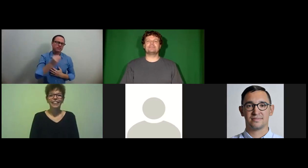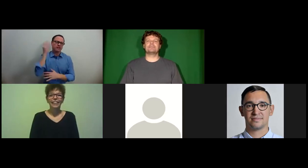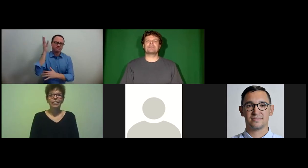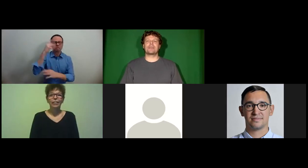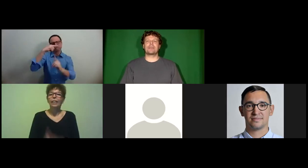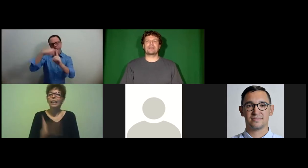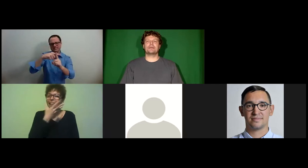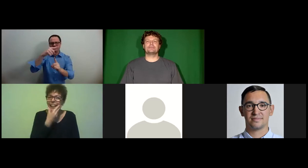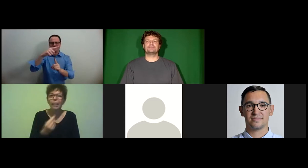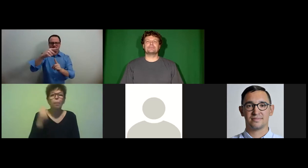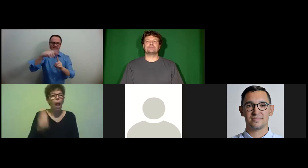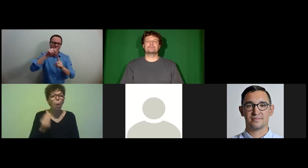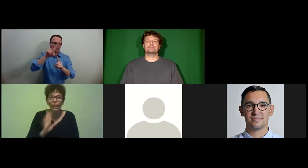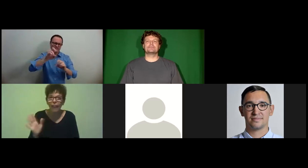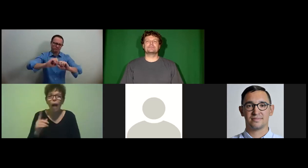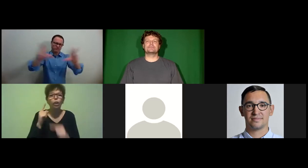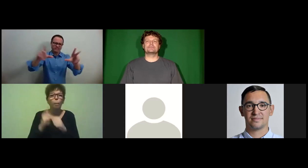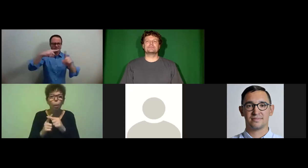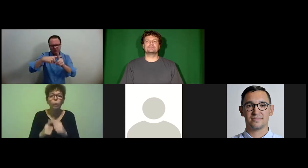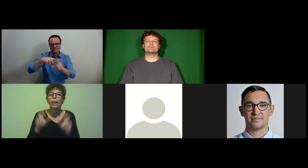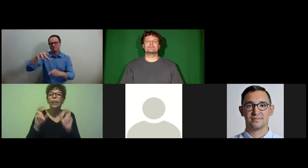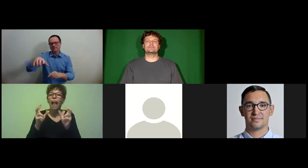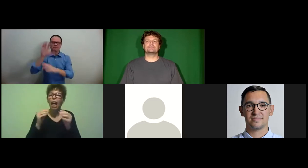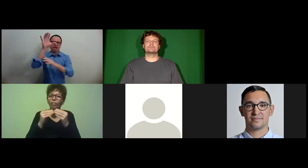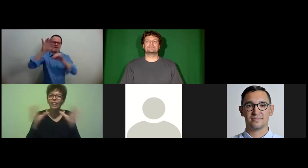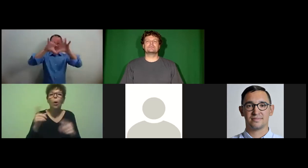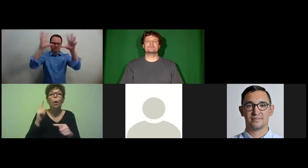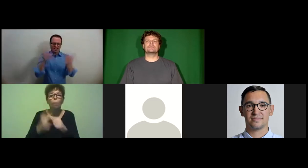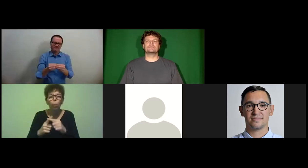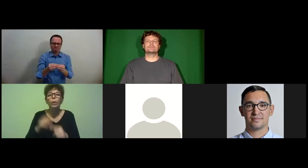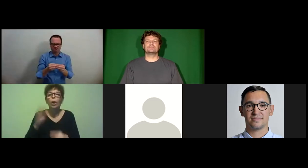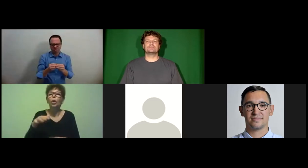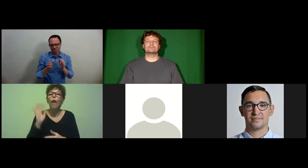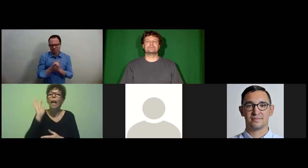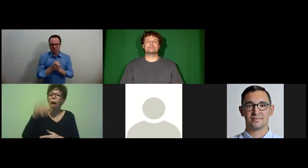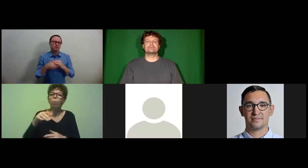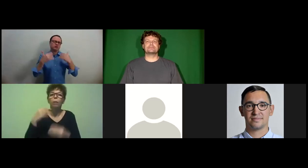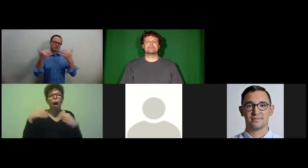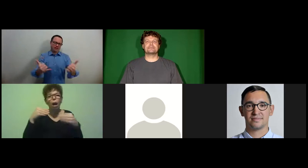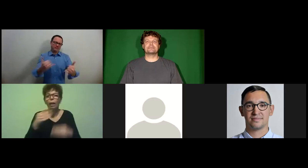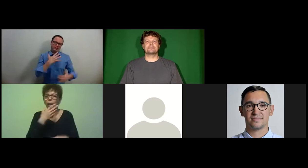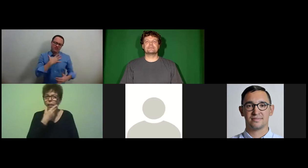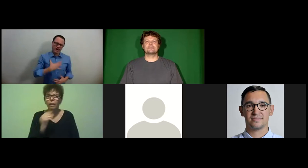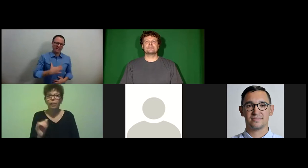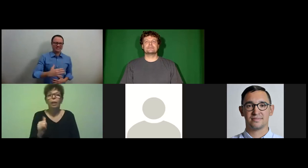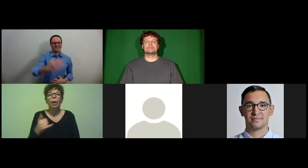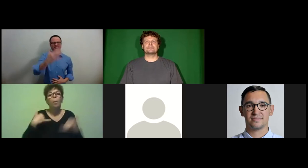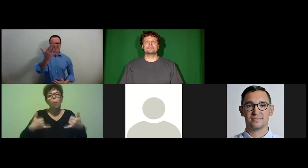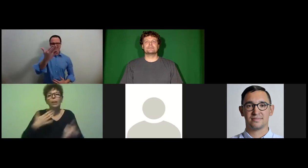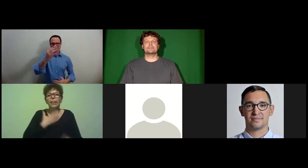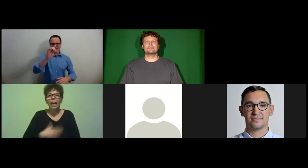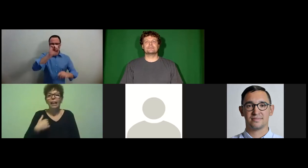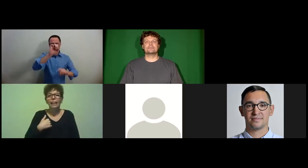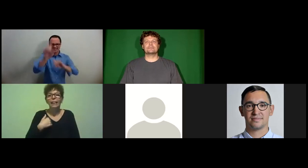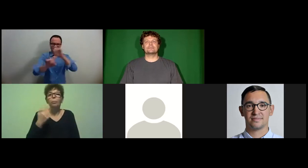And you're not just a deaf Slovenian, you're a member of the global deaf community. So thank you so much for your story. You're